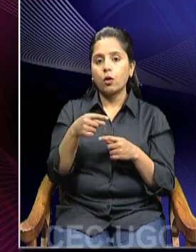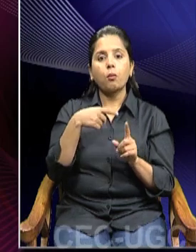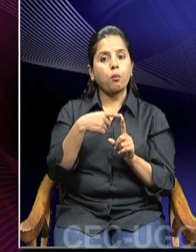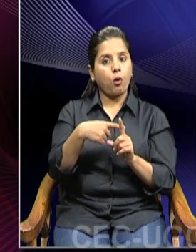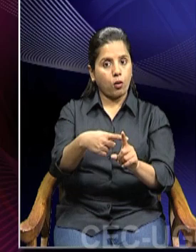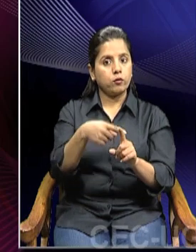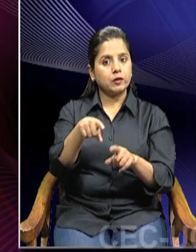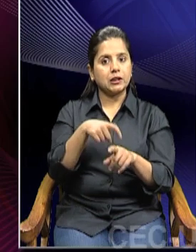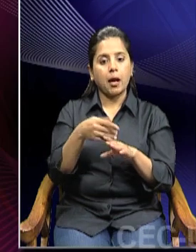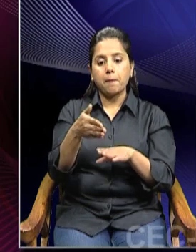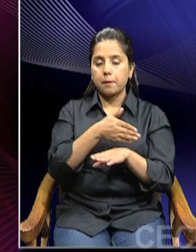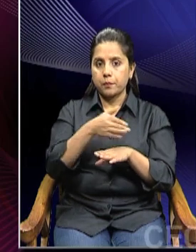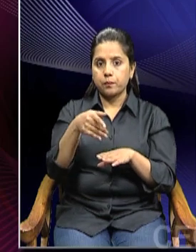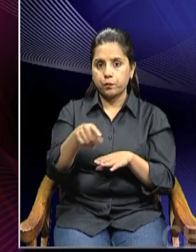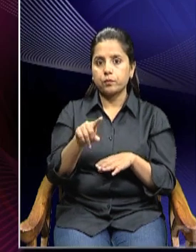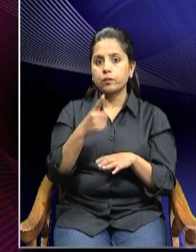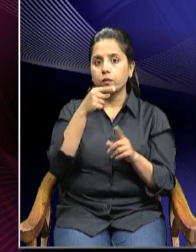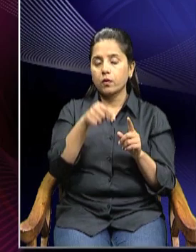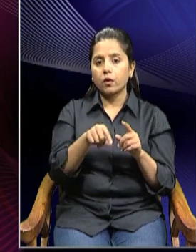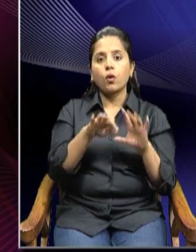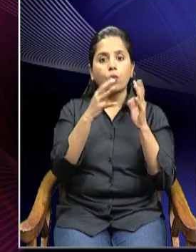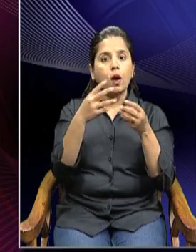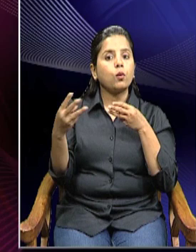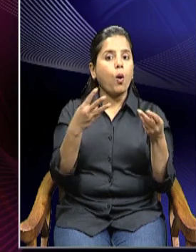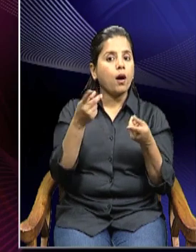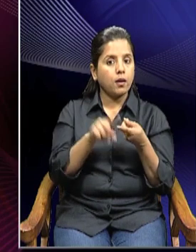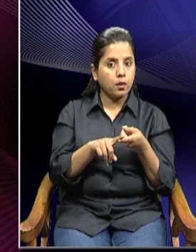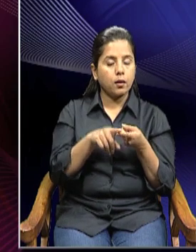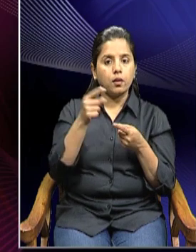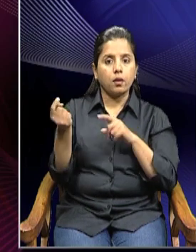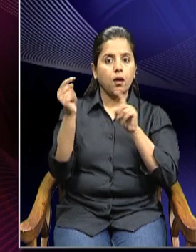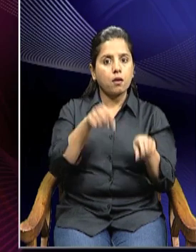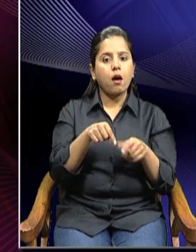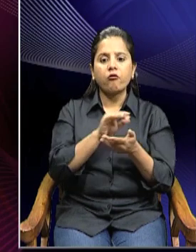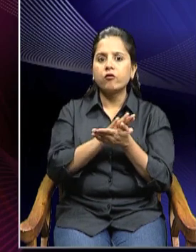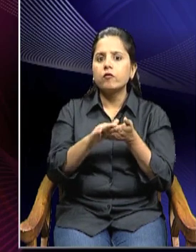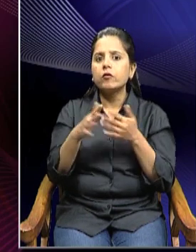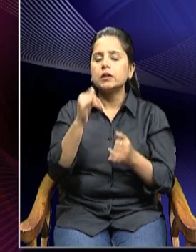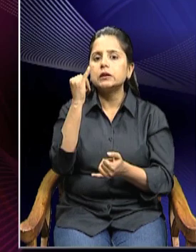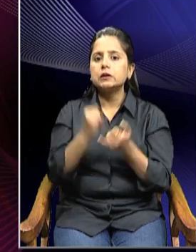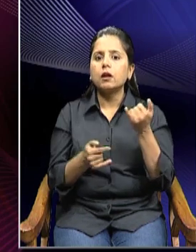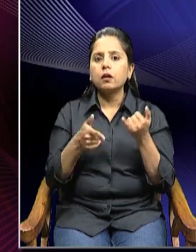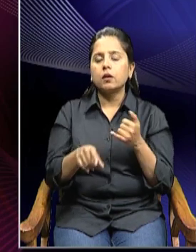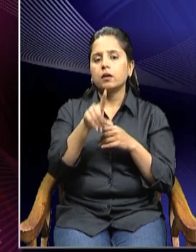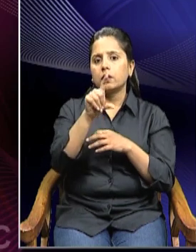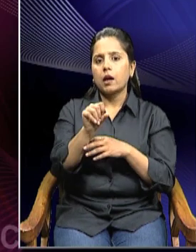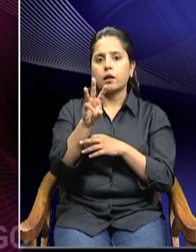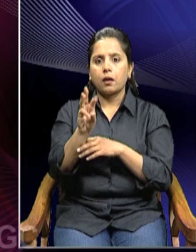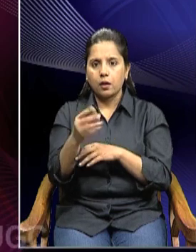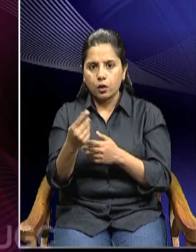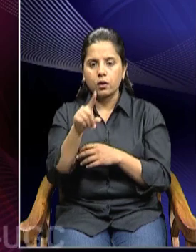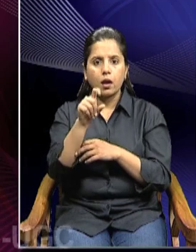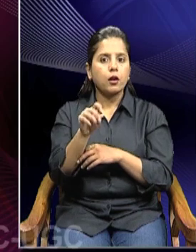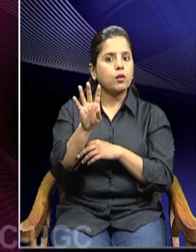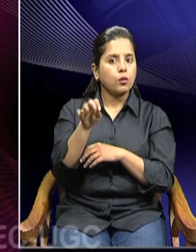optimistic period after the First World War came to an end during 1930s and 40s